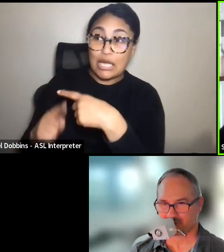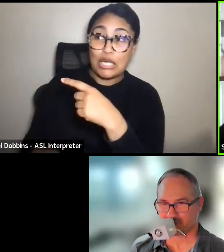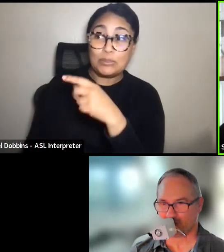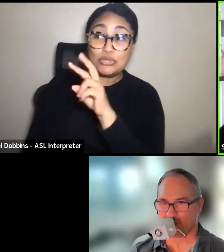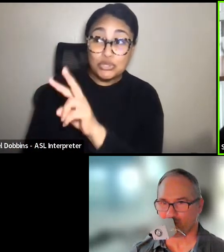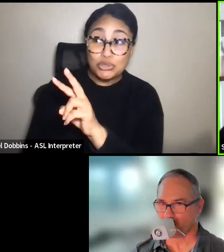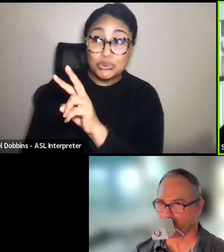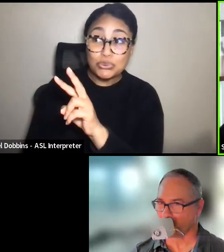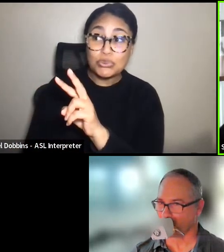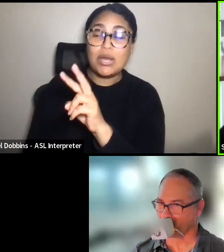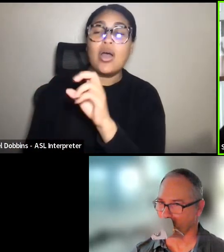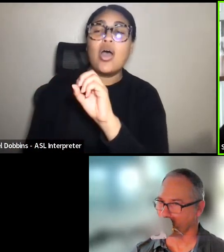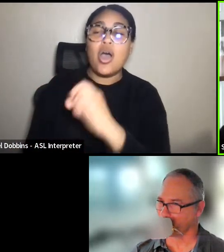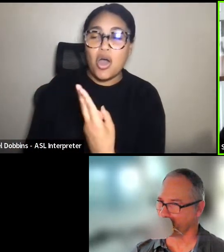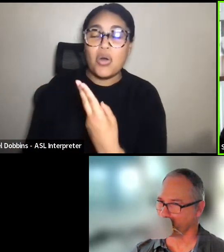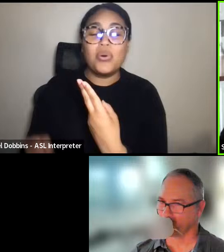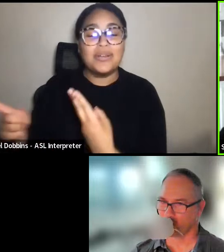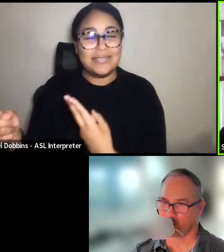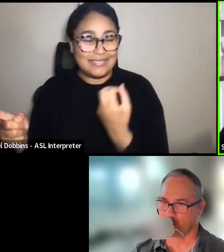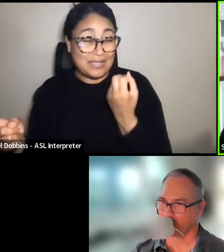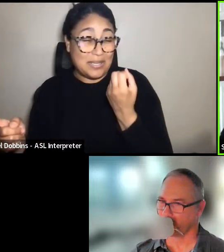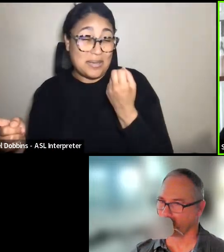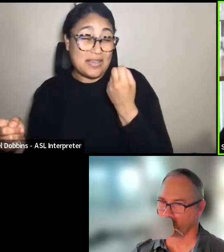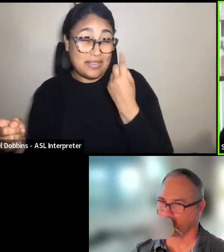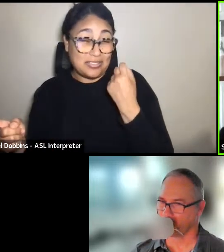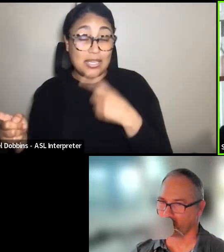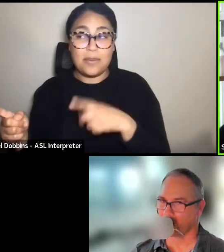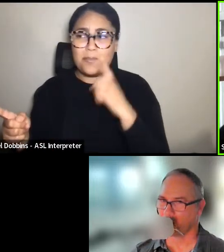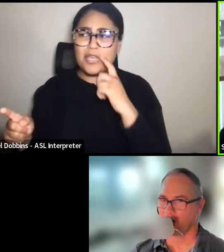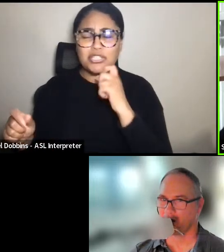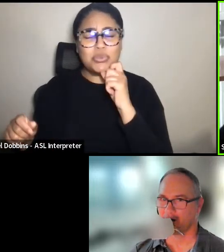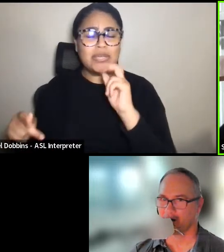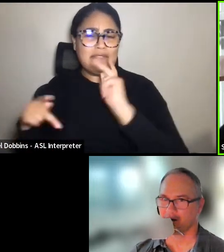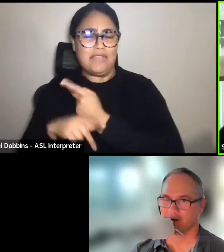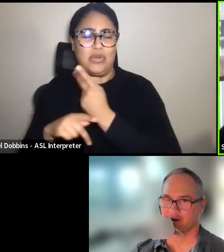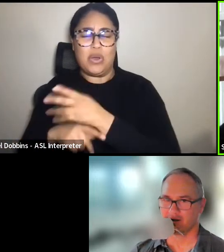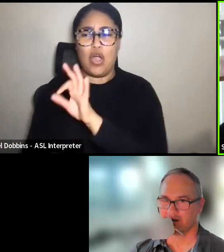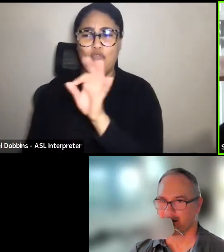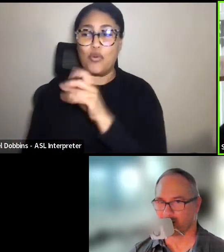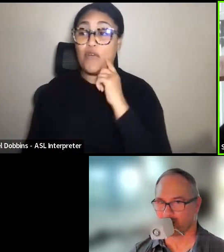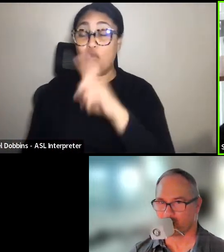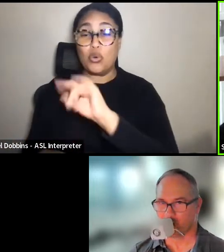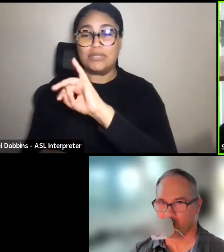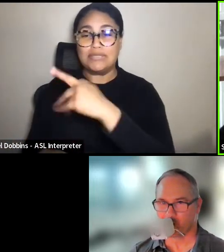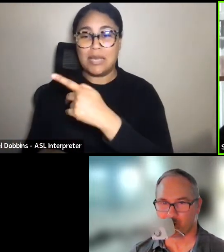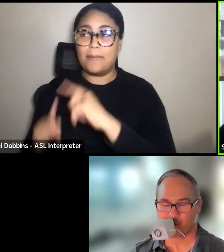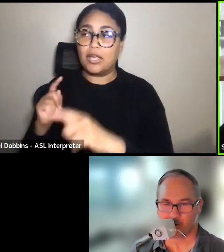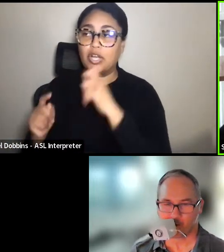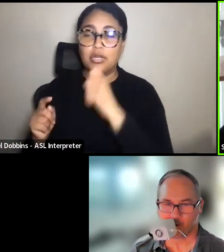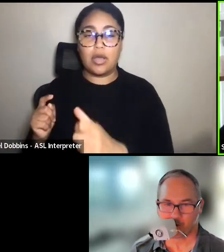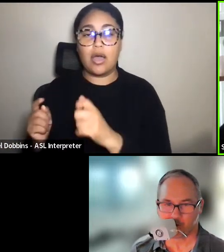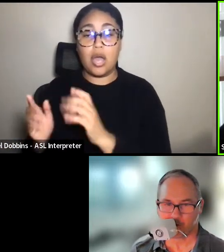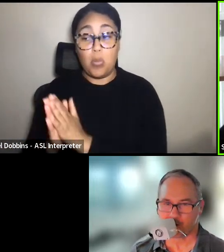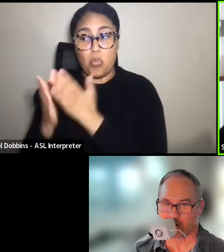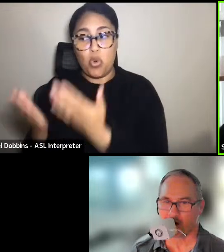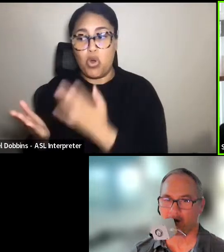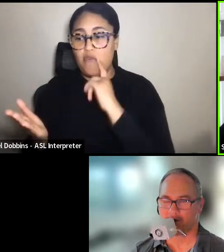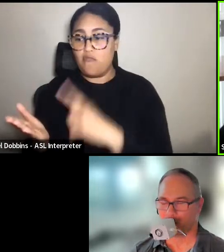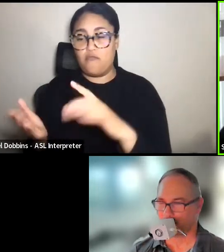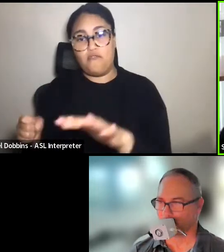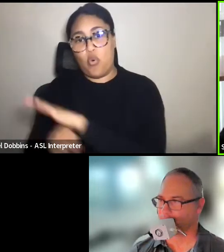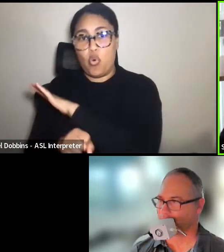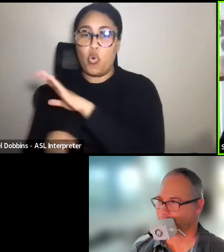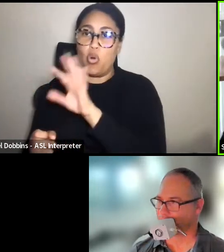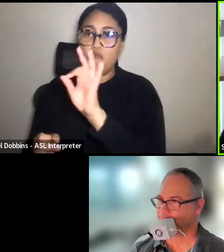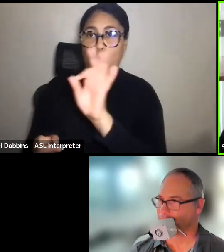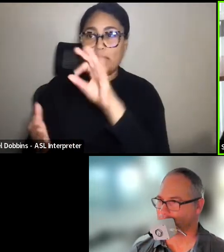about memorizing formulas, because you can create a formula for the tip, right? But then if you don't, you're not going to carry around a book of formulas or even on your phone, right? But